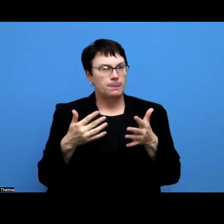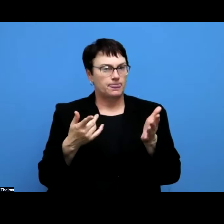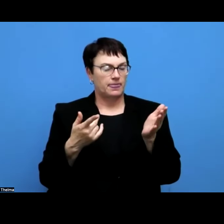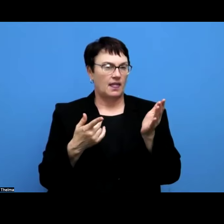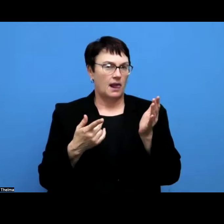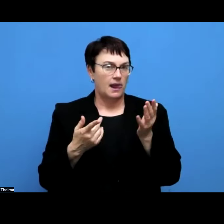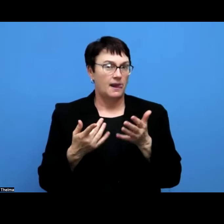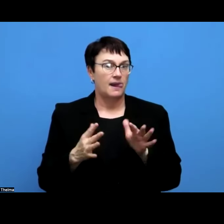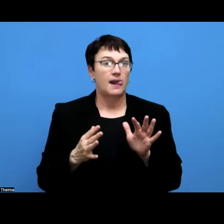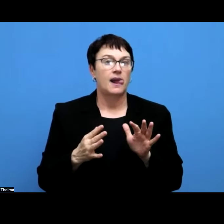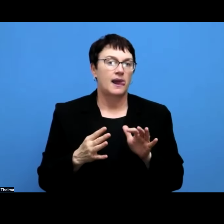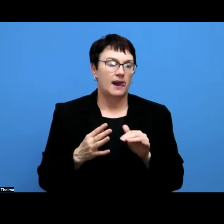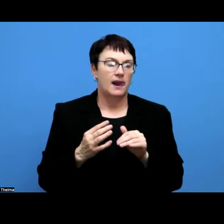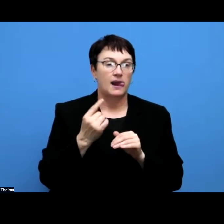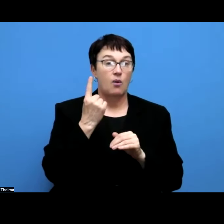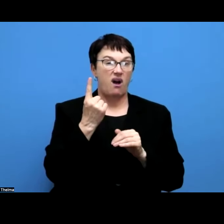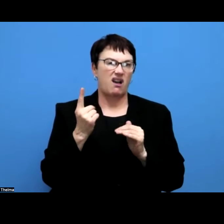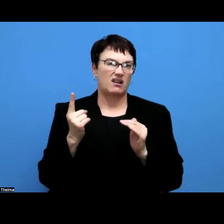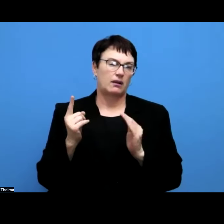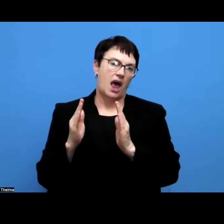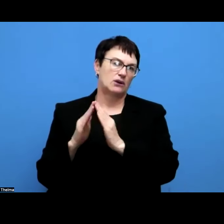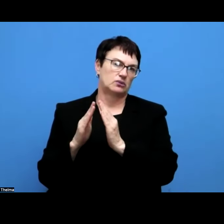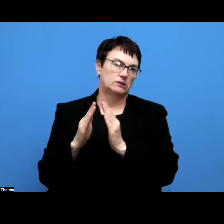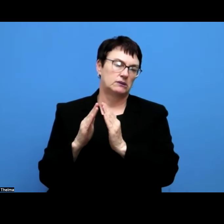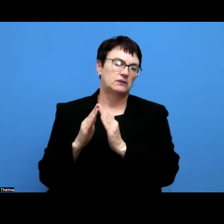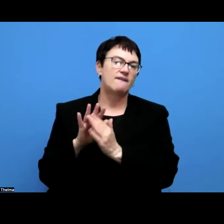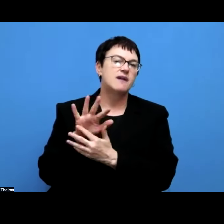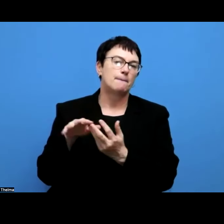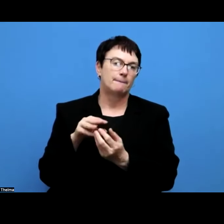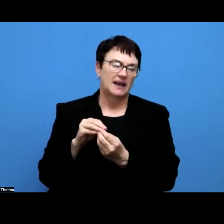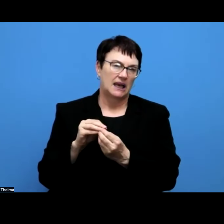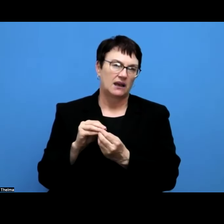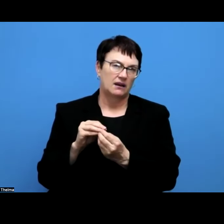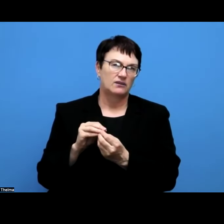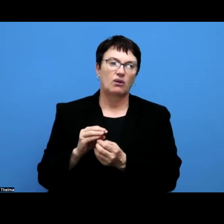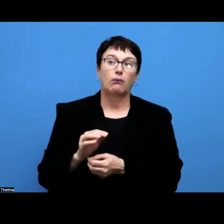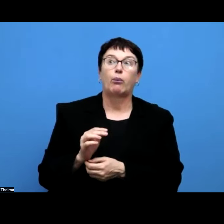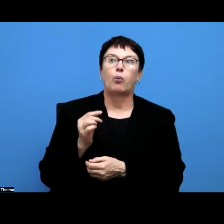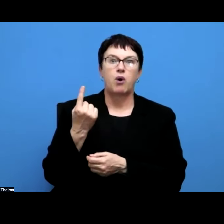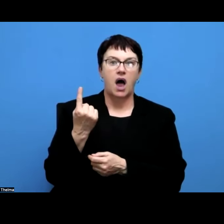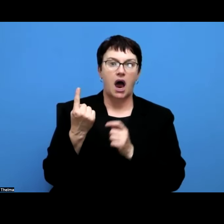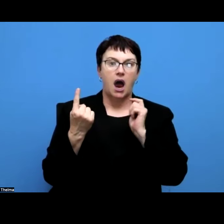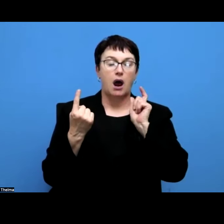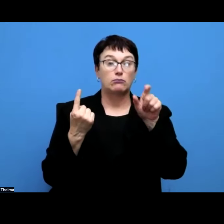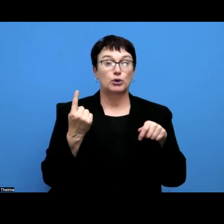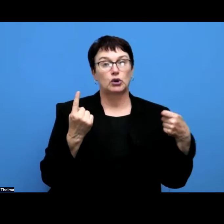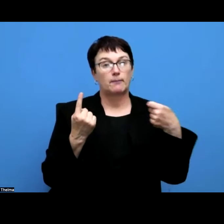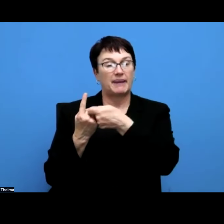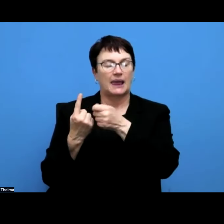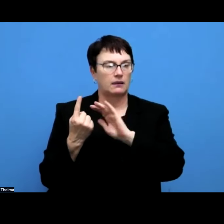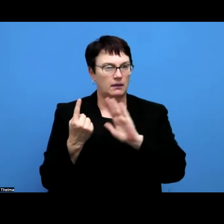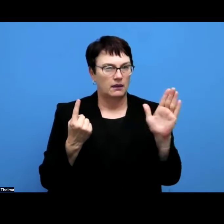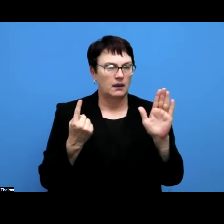household, and so everyone contributes one with the other. Unlike NHIF, which there was a